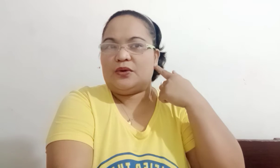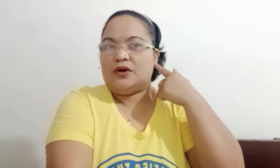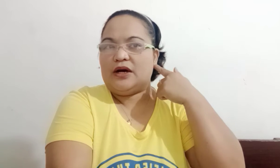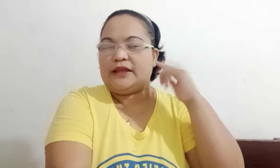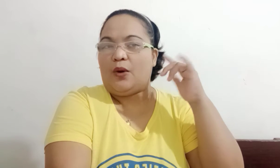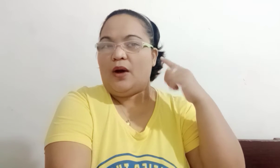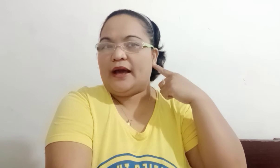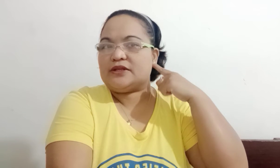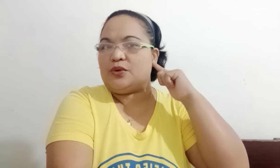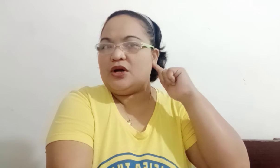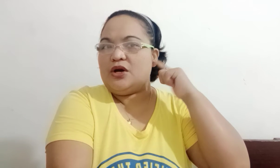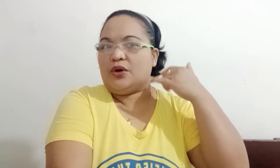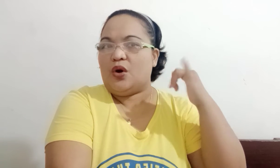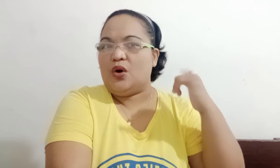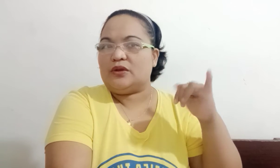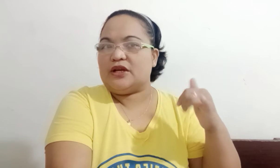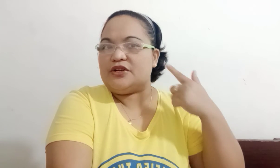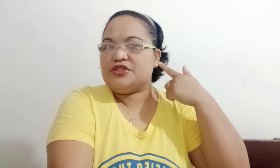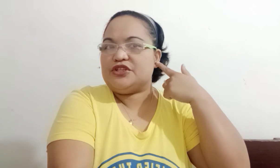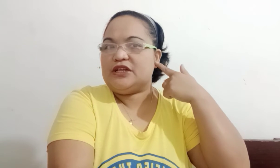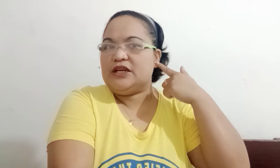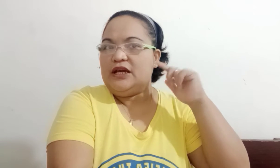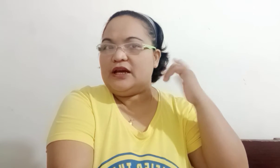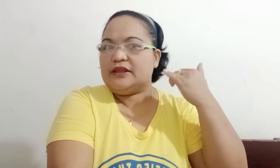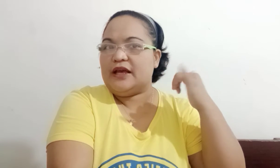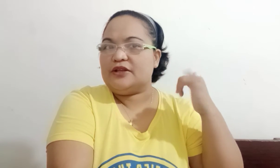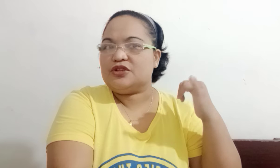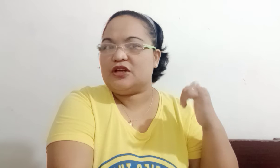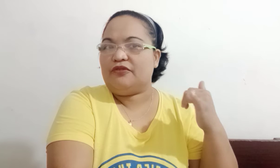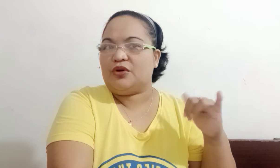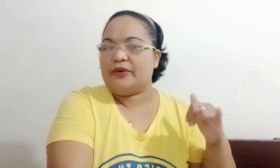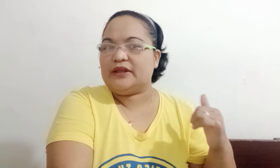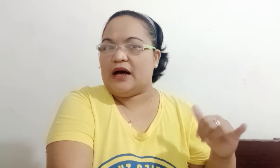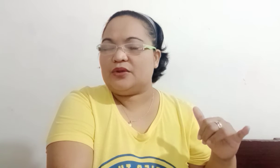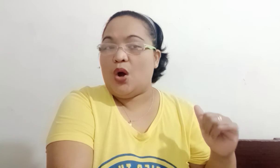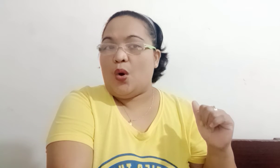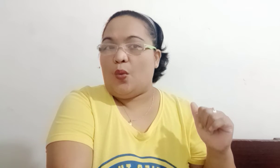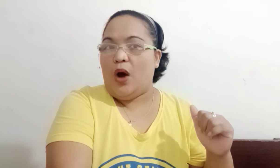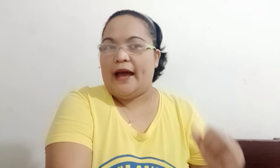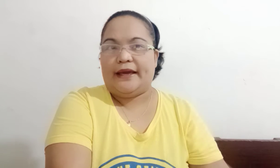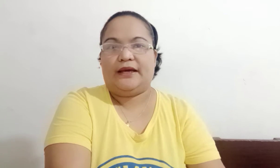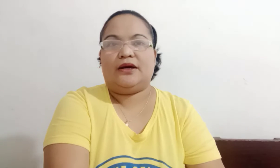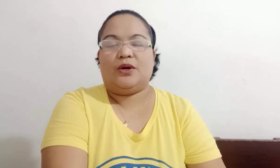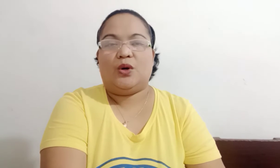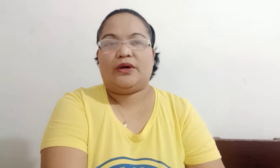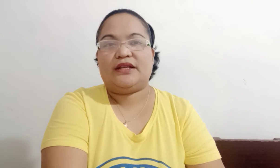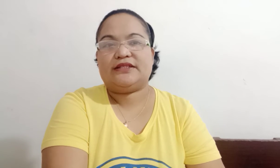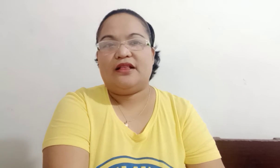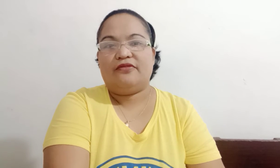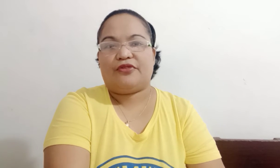Y, so gold, G, then shift, going down, Y. Okay, silver,